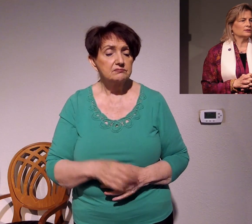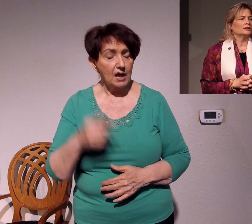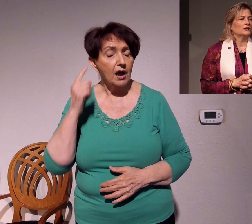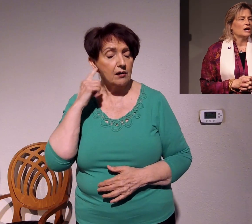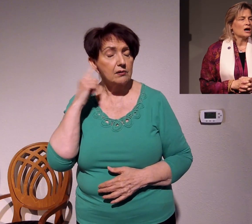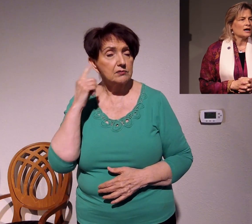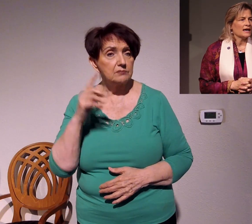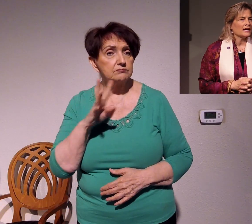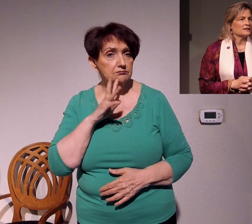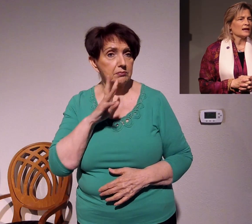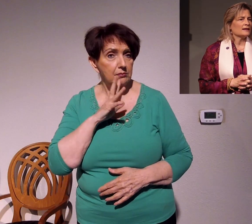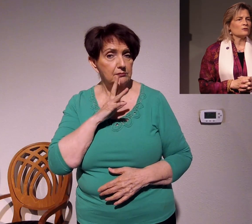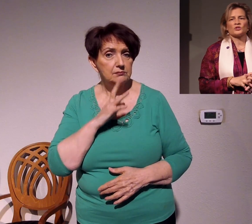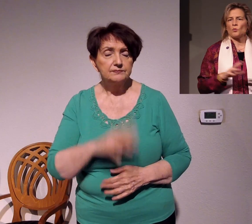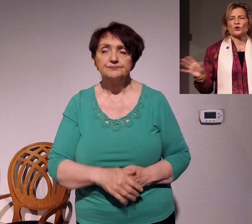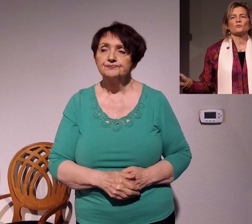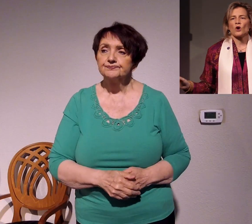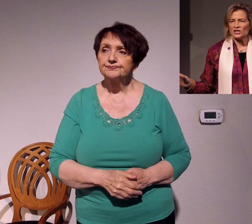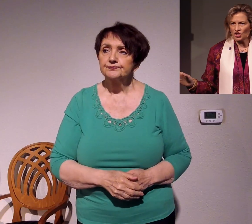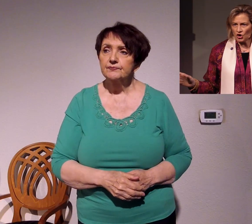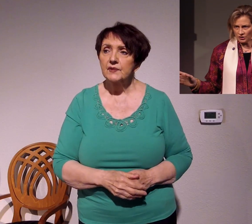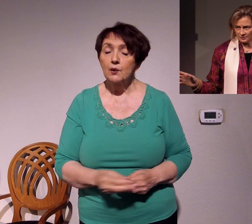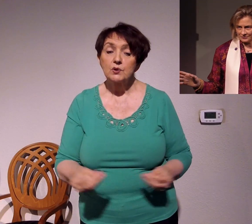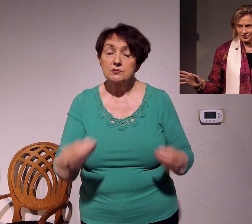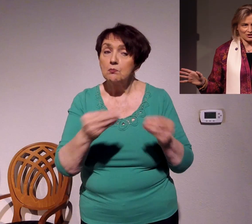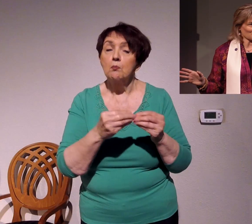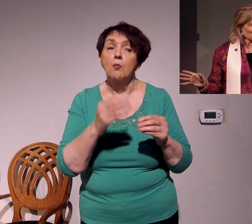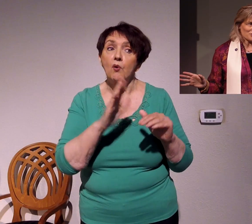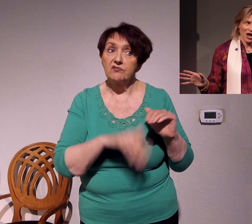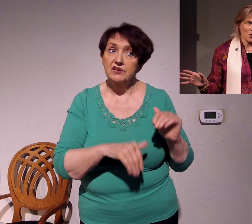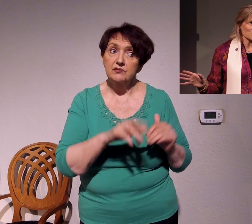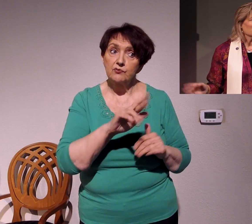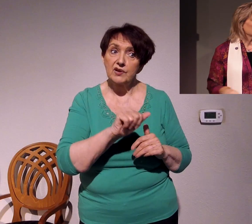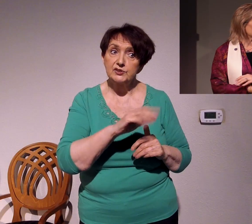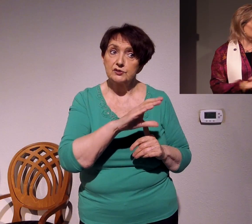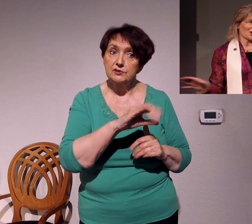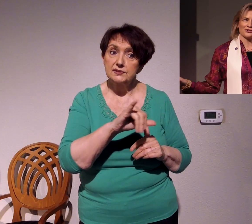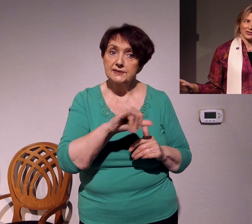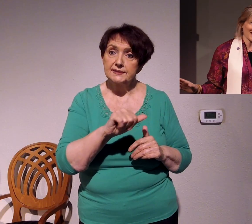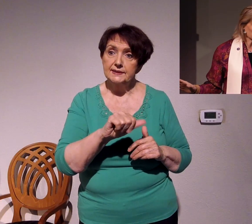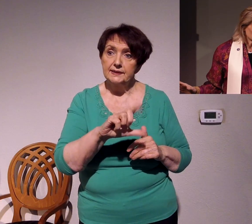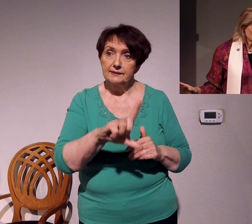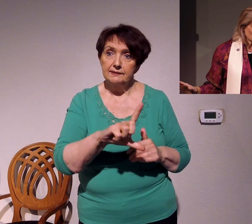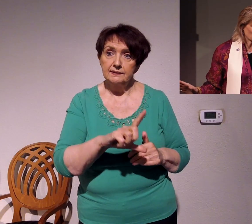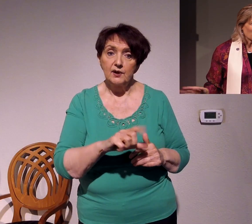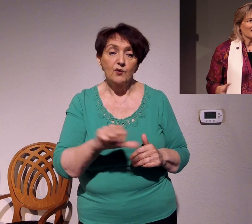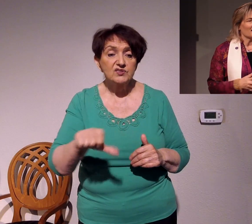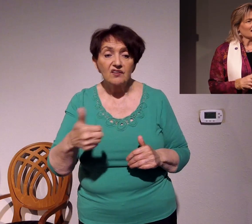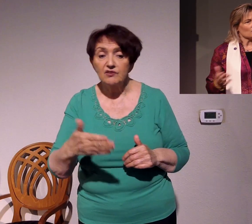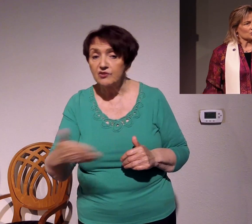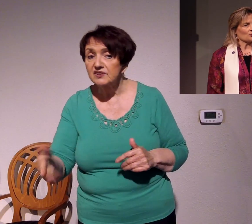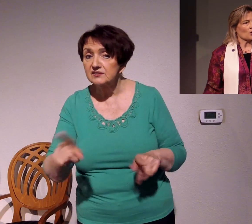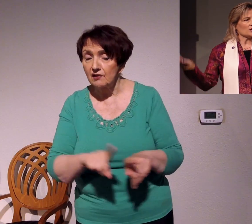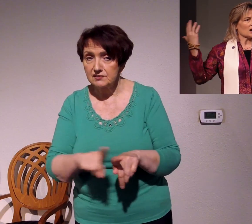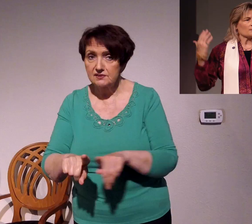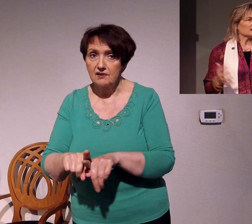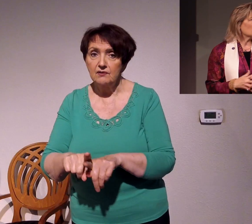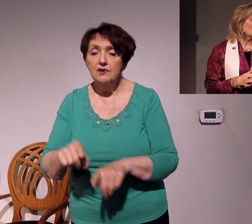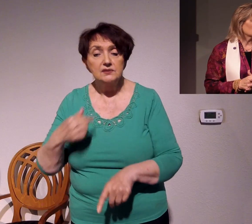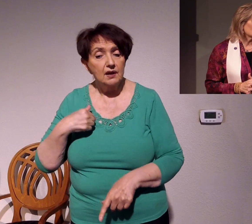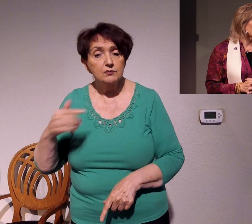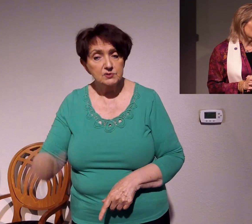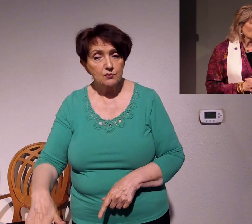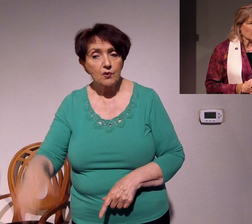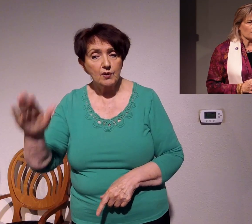mouth. And it was more than racial, just so you know. It was other things too. And I was growing up,